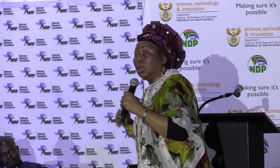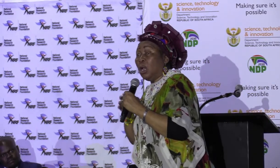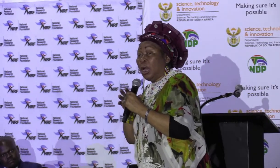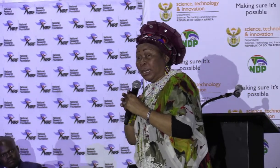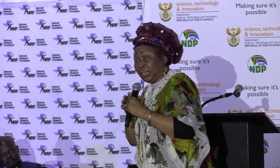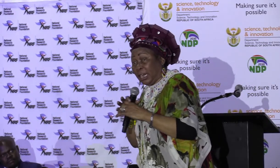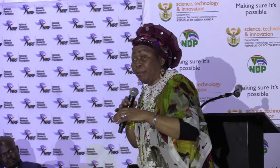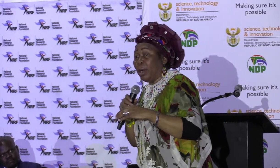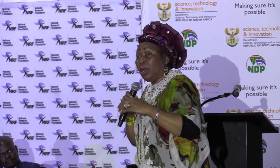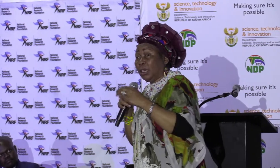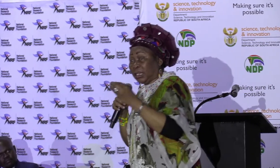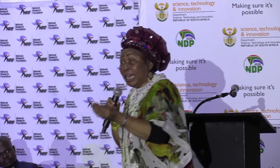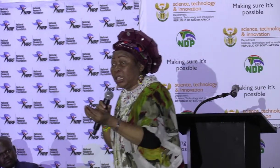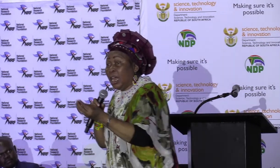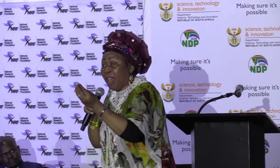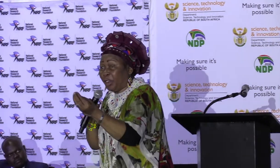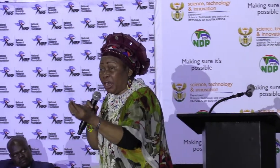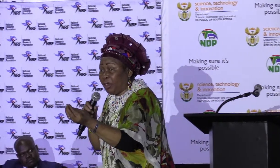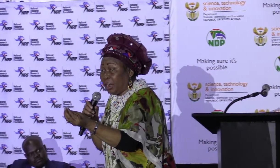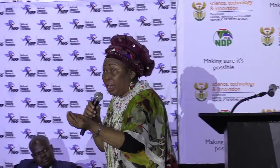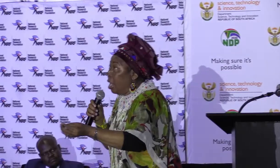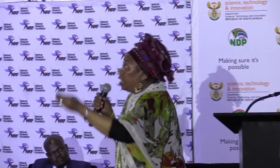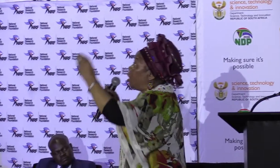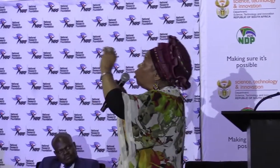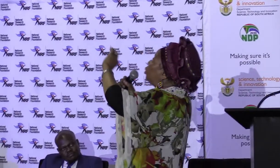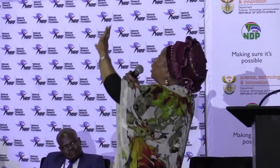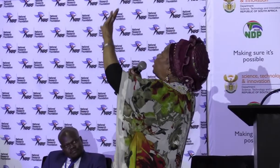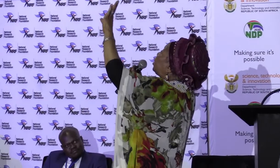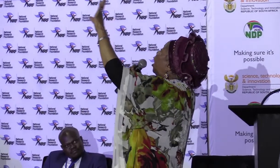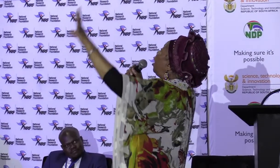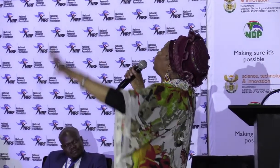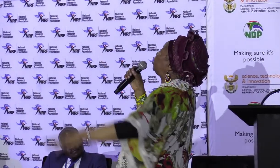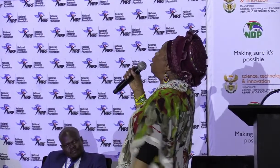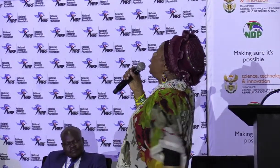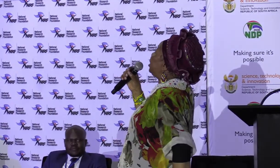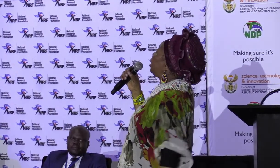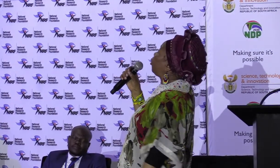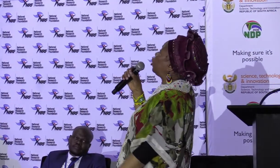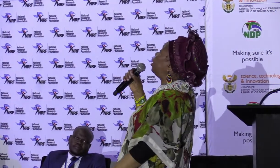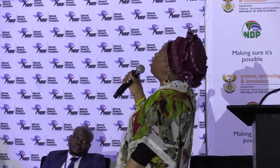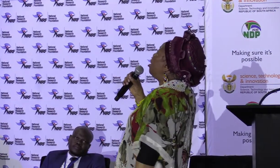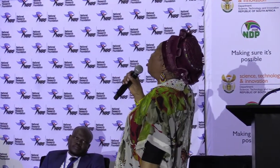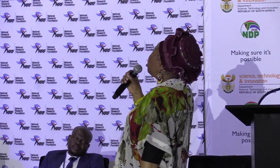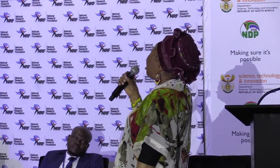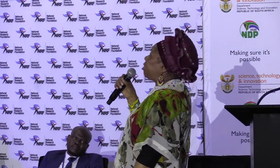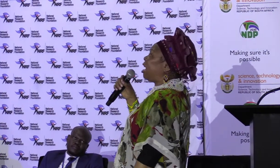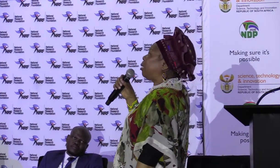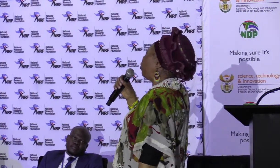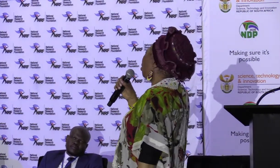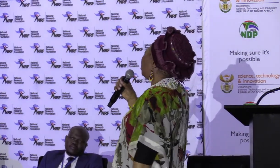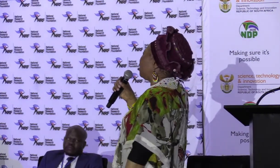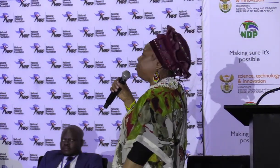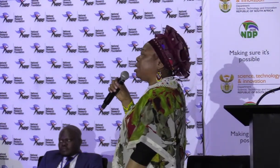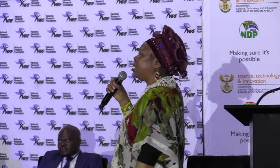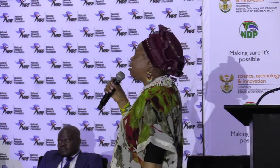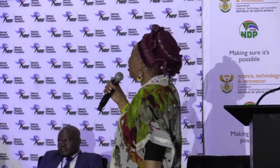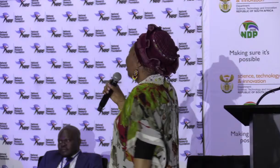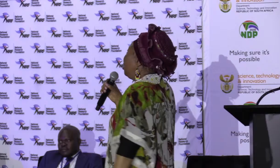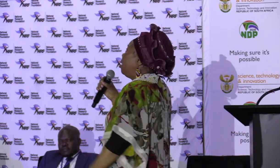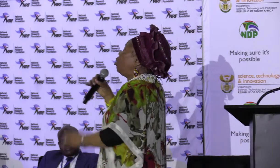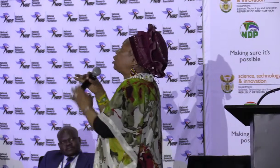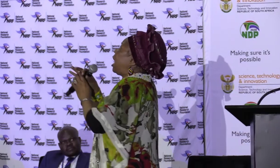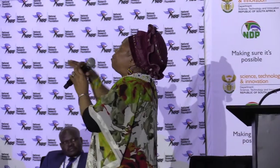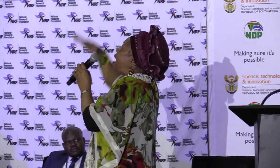this world. And as Temba sat every evening and looked at the stars, and he thought, looks like they are applauding